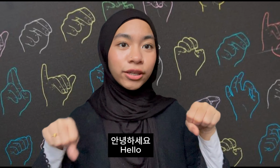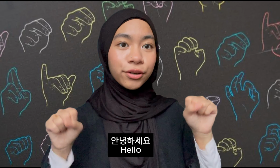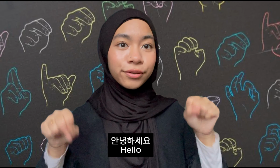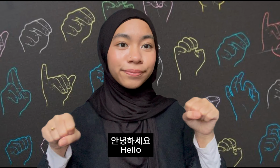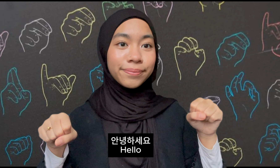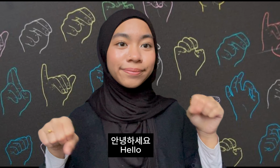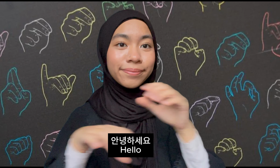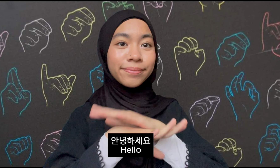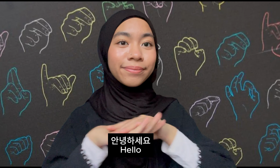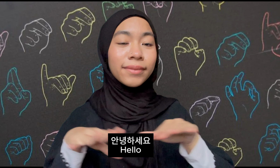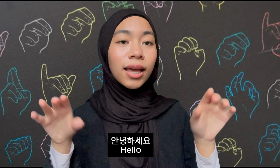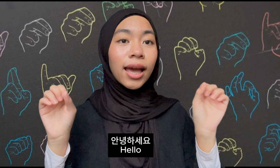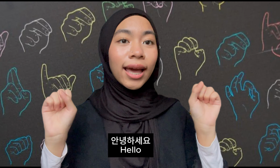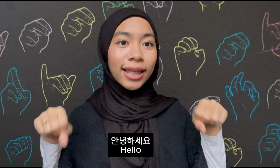Annyeong. Hello.